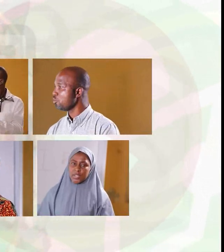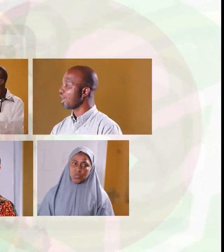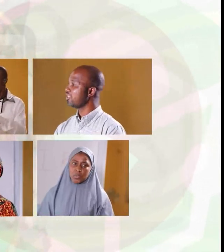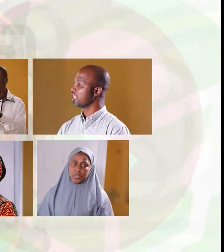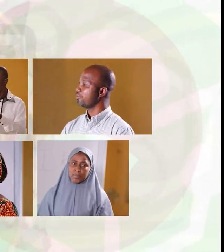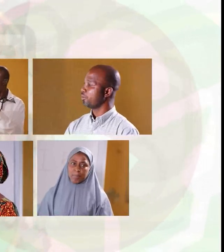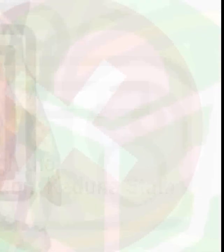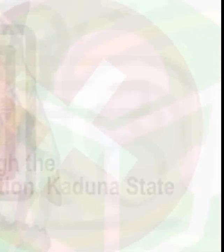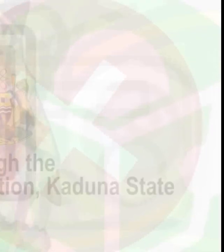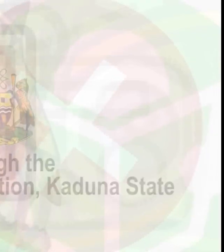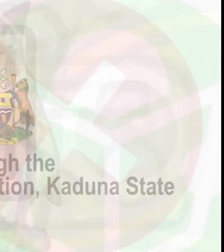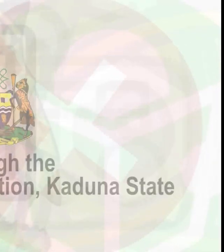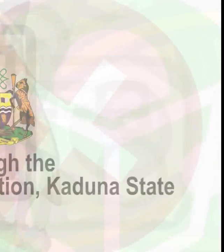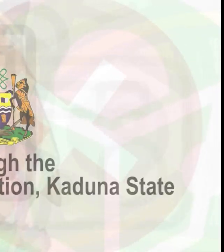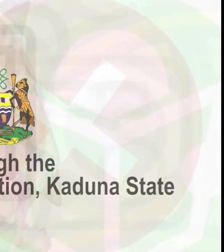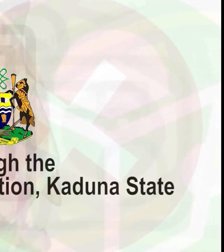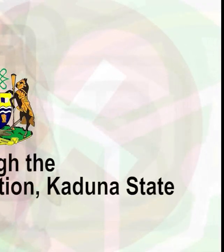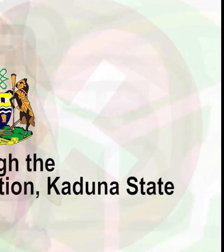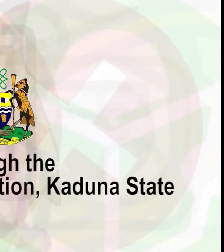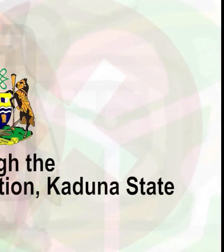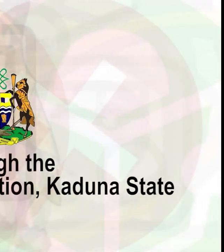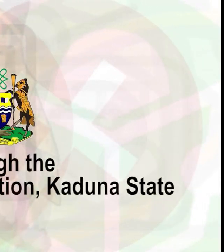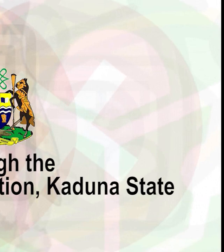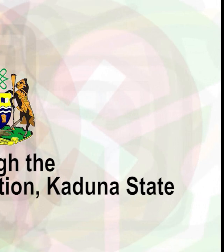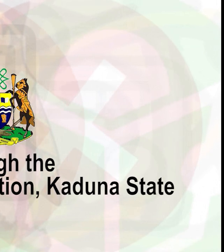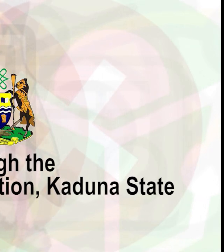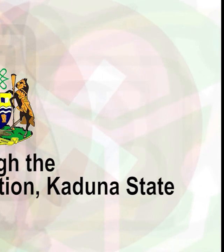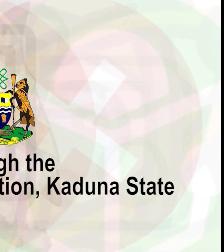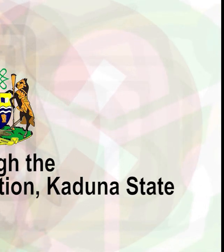done. We can see that it is in opposite direction.